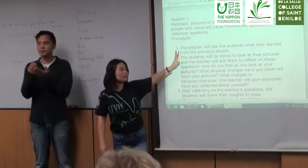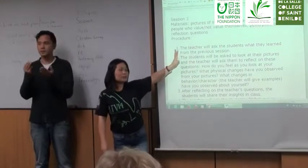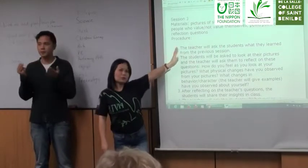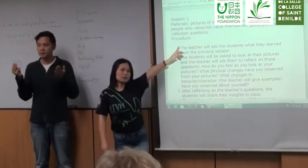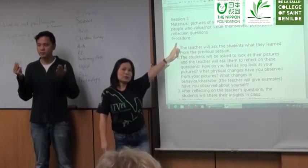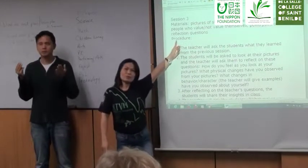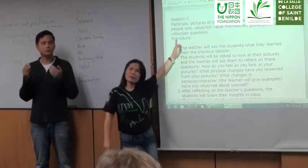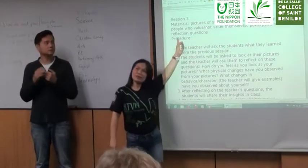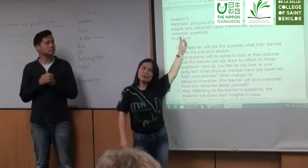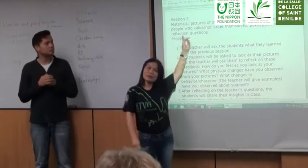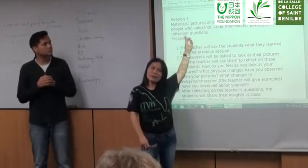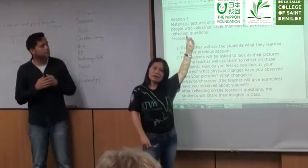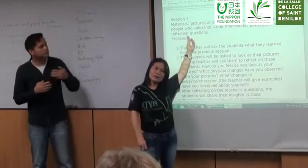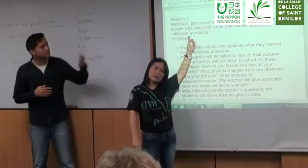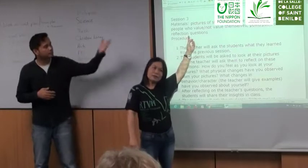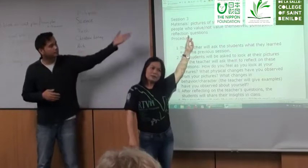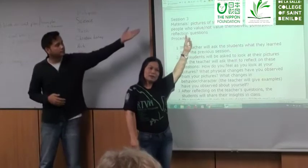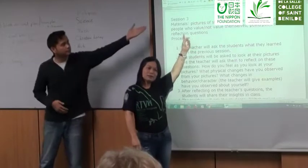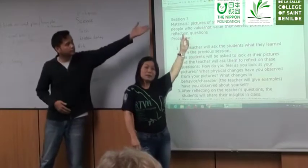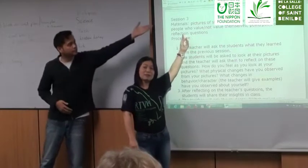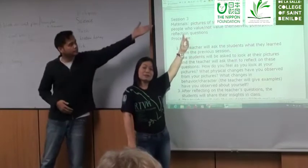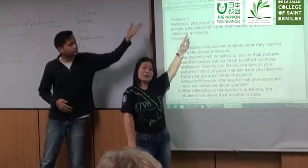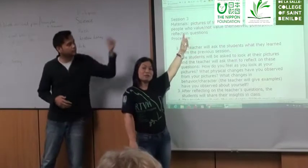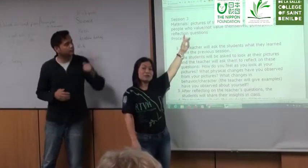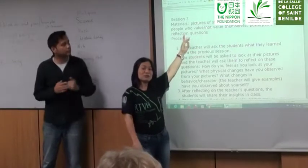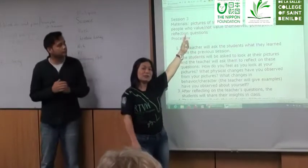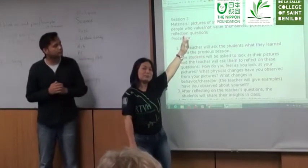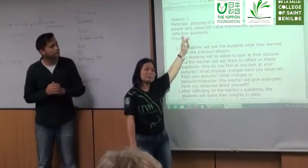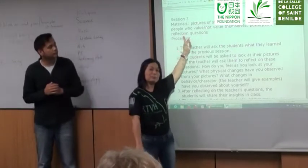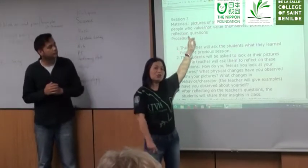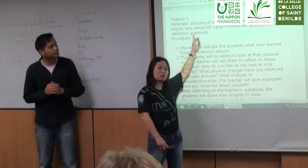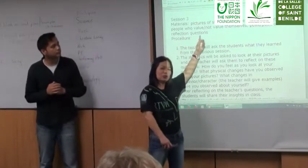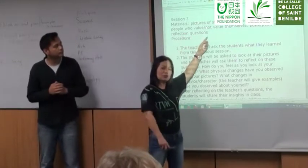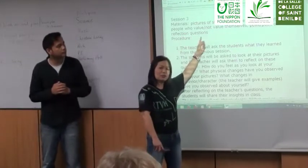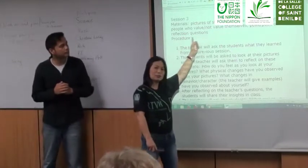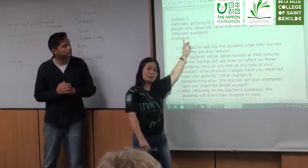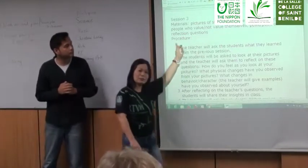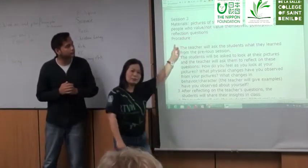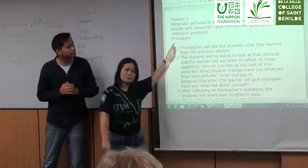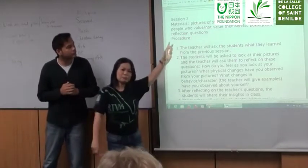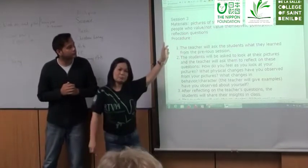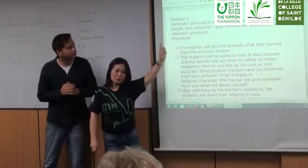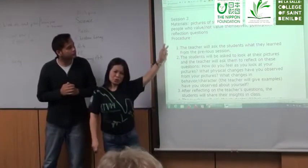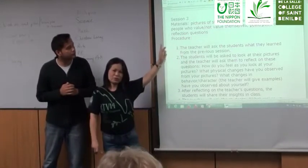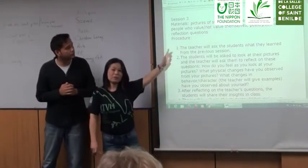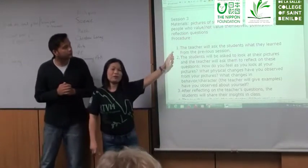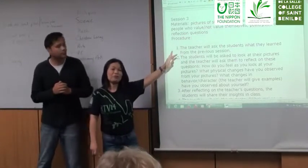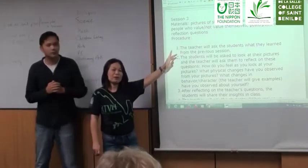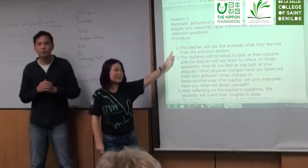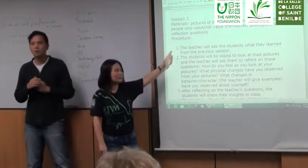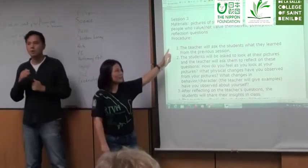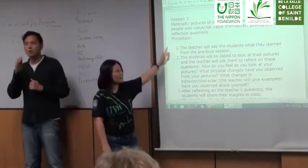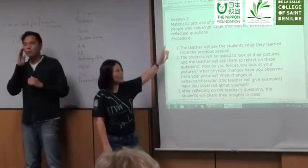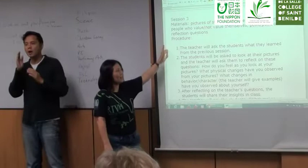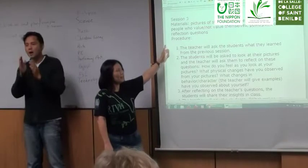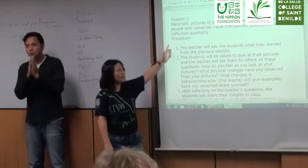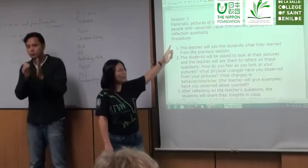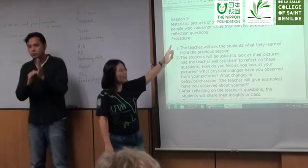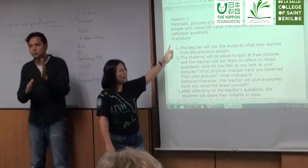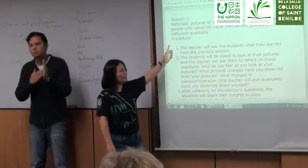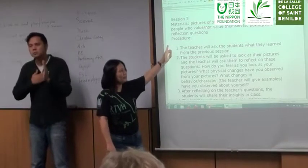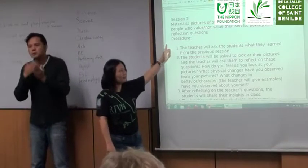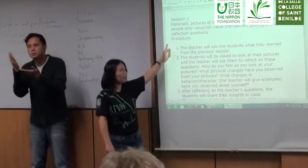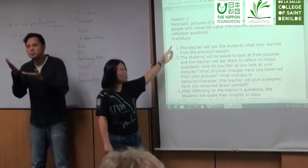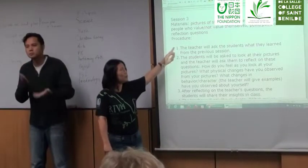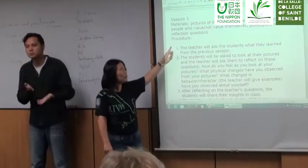Pictures. So this one, they give an assignment to them. Pictures. They will bring pictures of their families. And